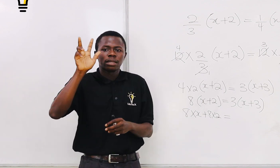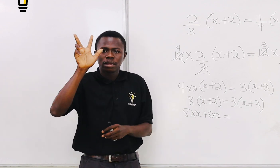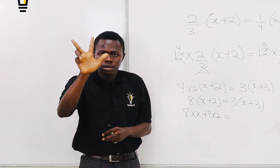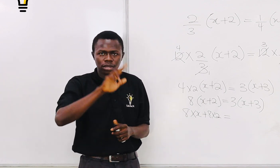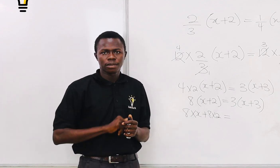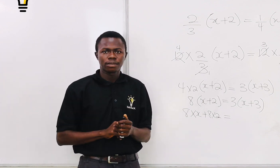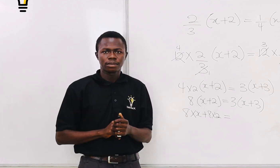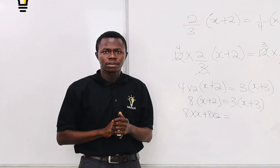3.